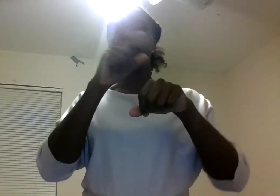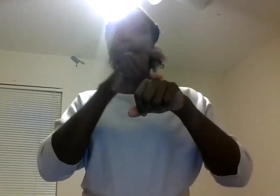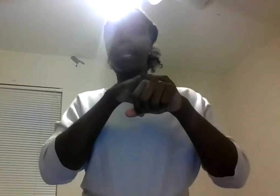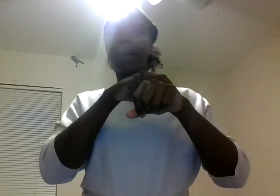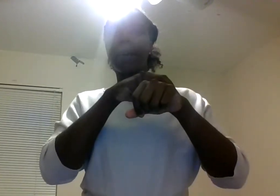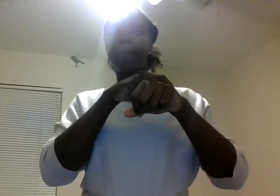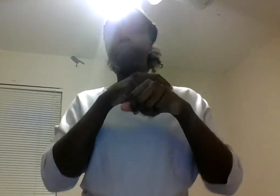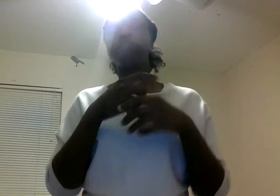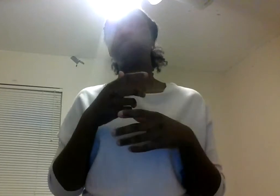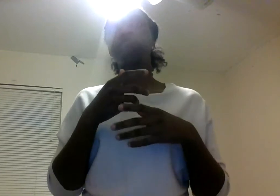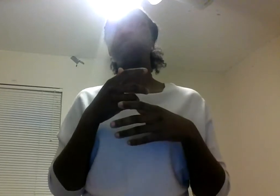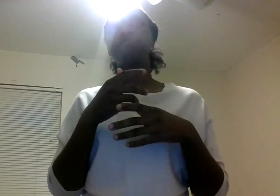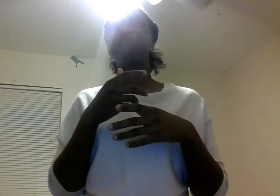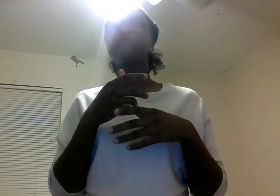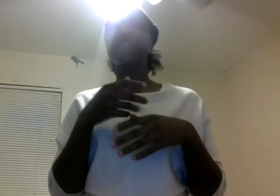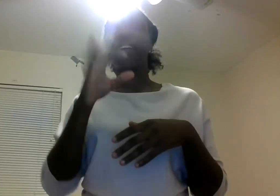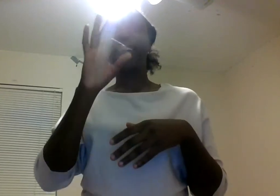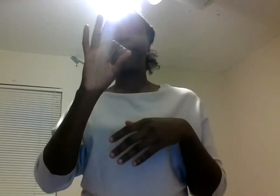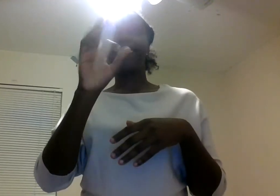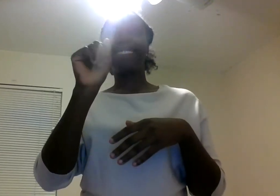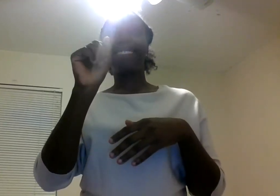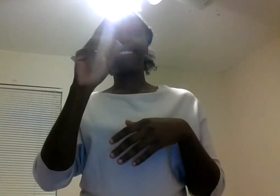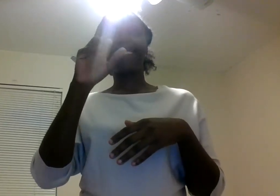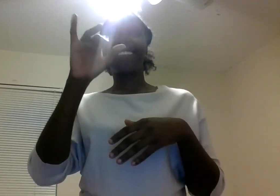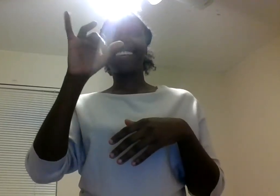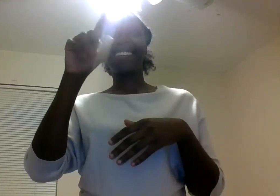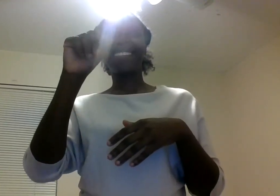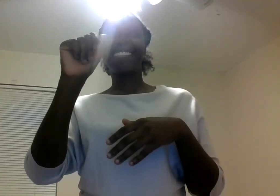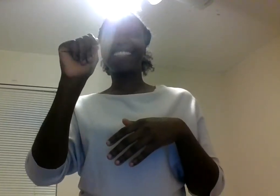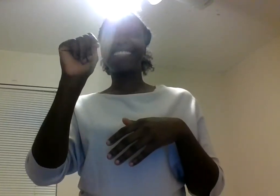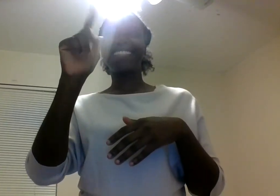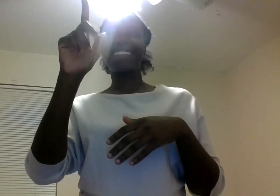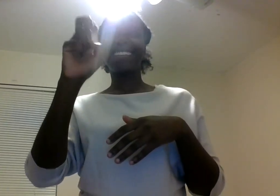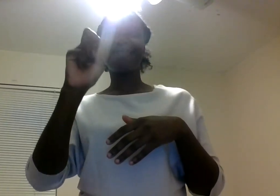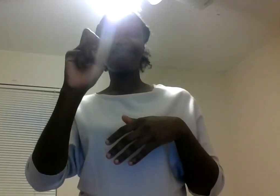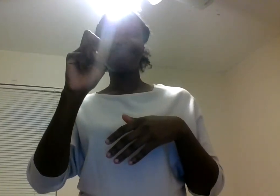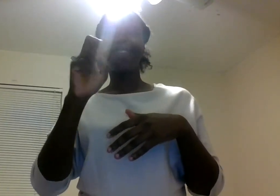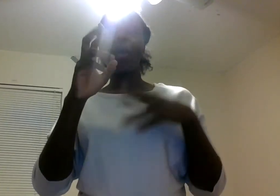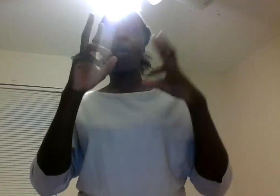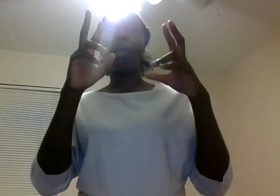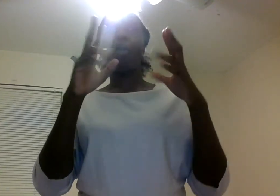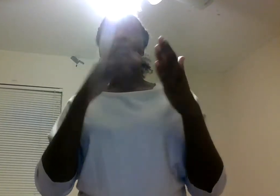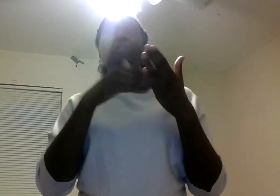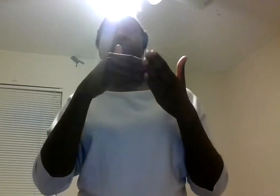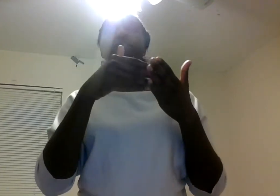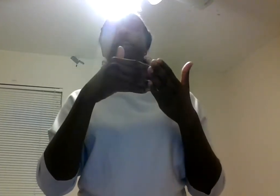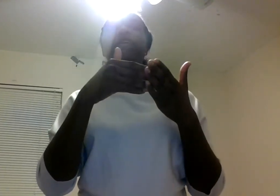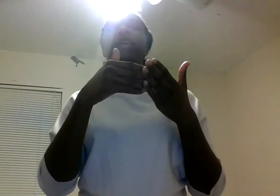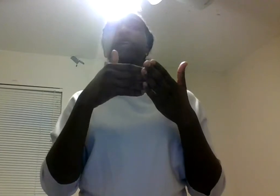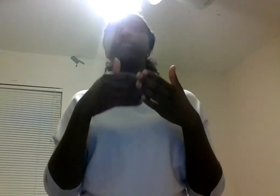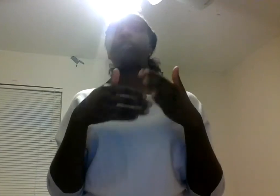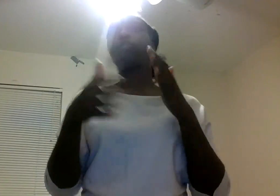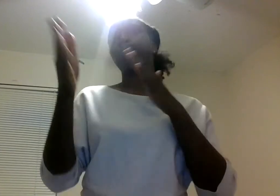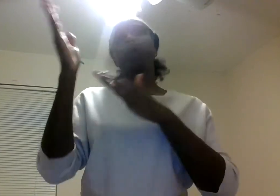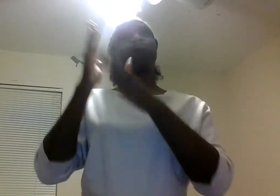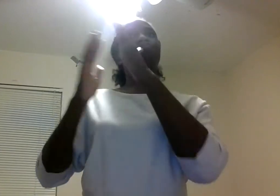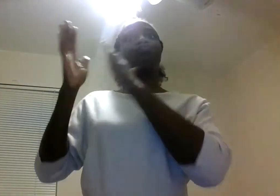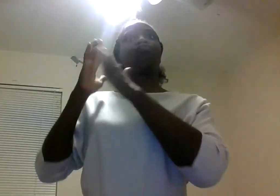that you start your professional presentation with once upon a time, but you can start with a time frame. Something like yesterday, 2 weeks